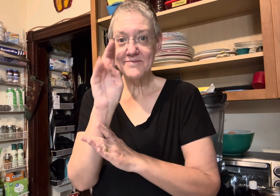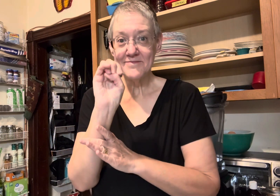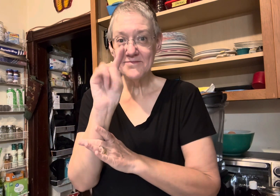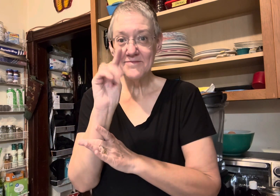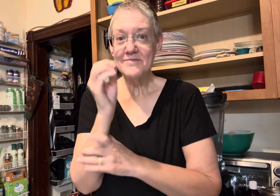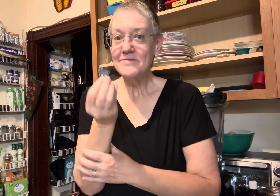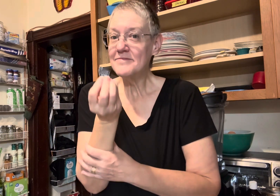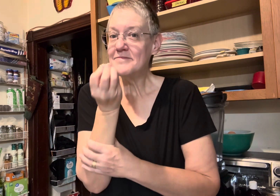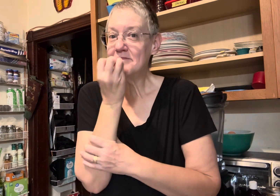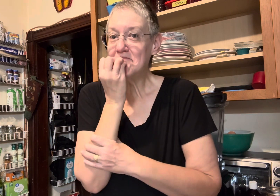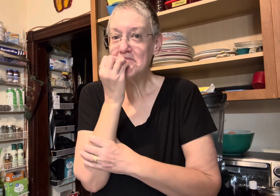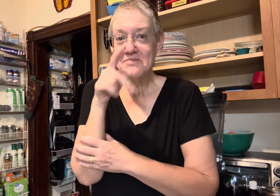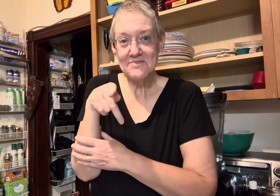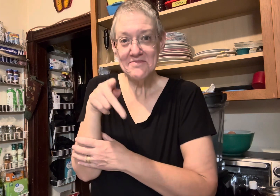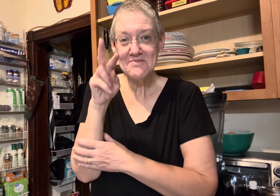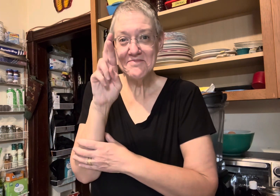is keto food prep.